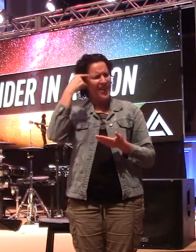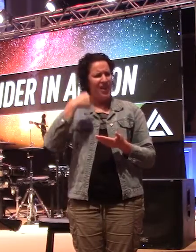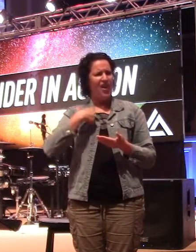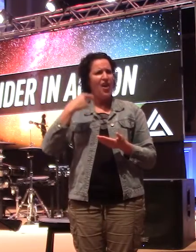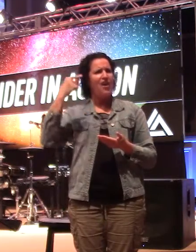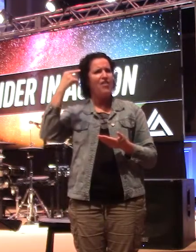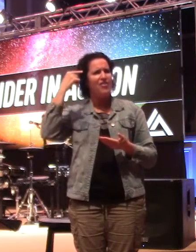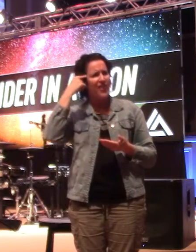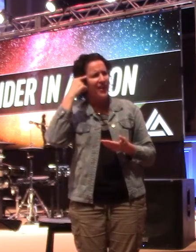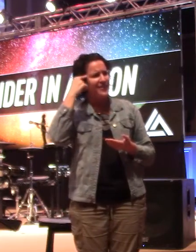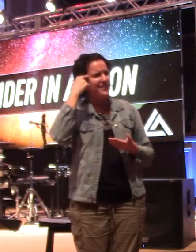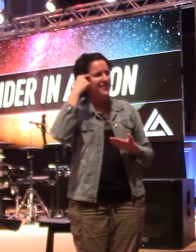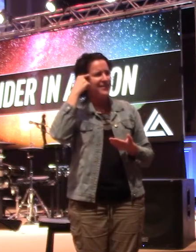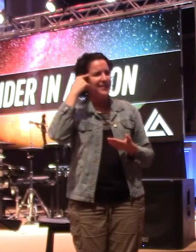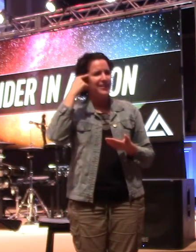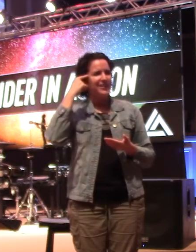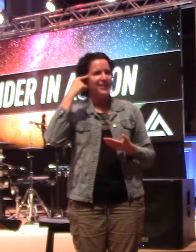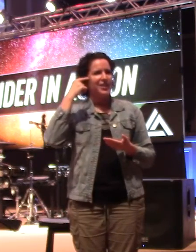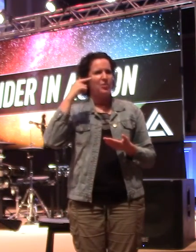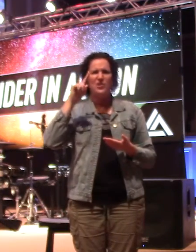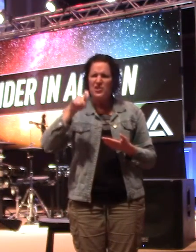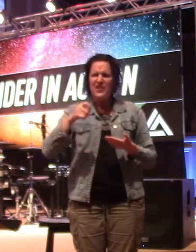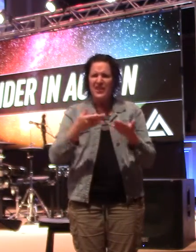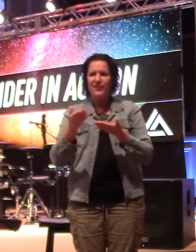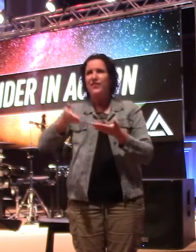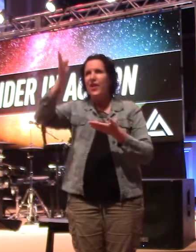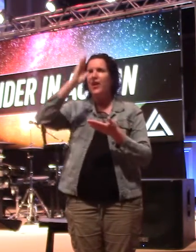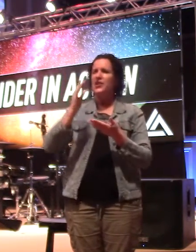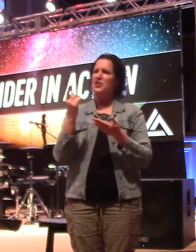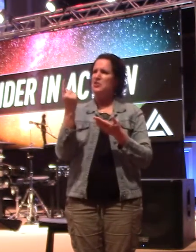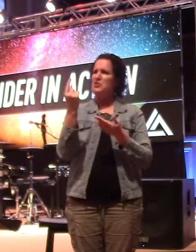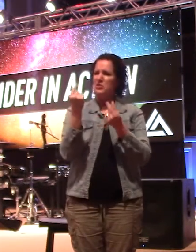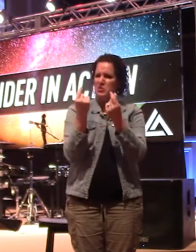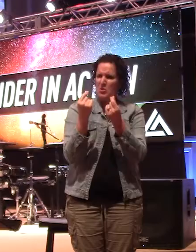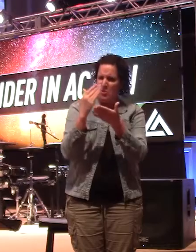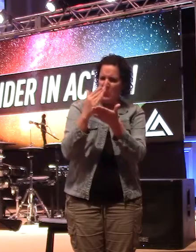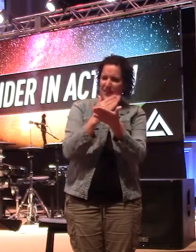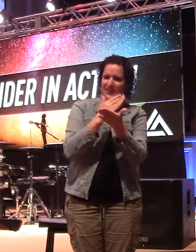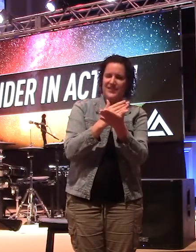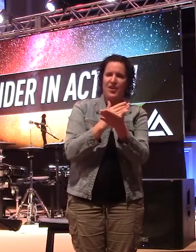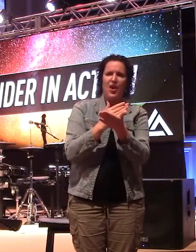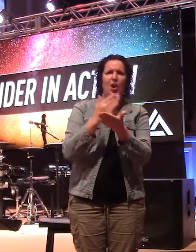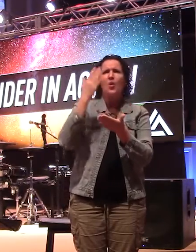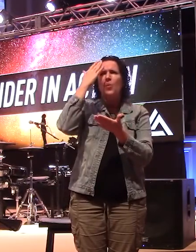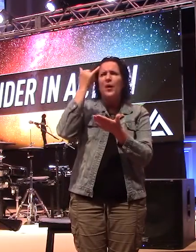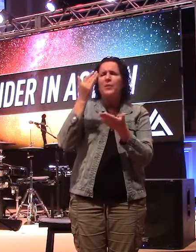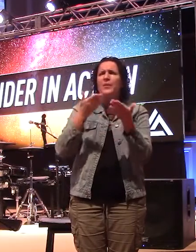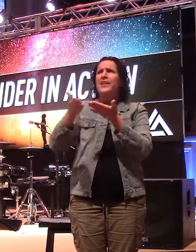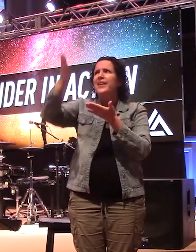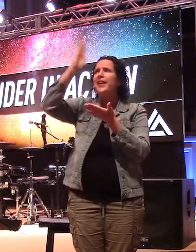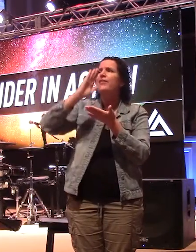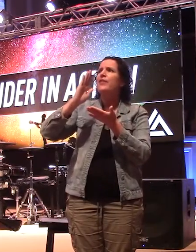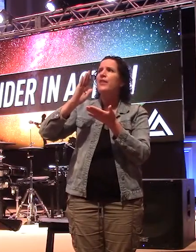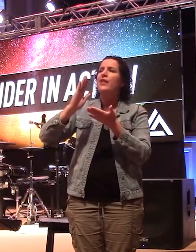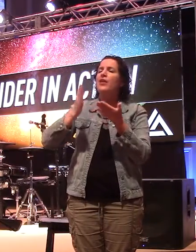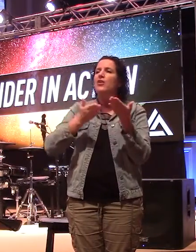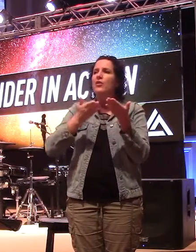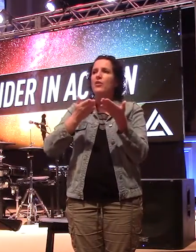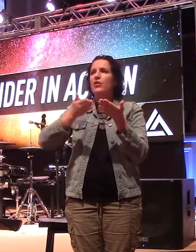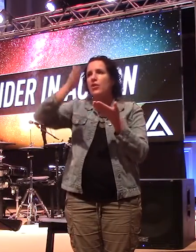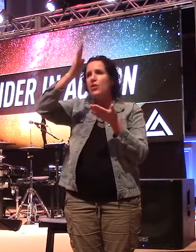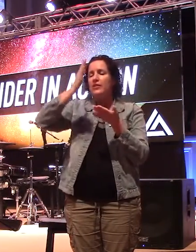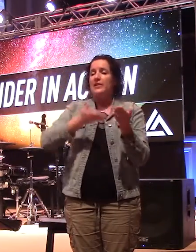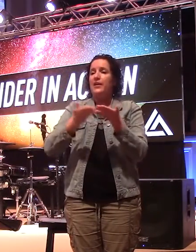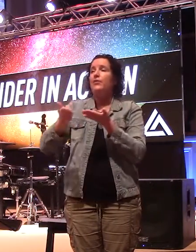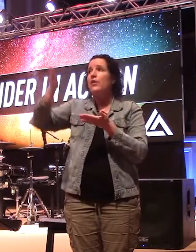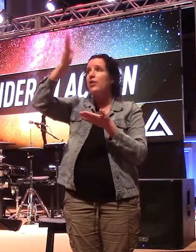of our prayer life is giving God a to-do list. Why would we give the God of the universe our advice given your worship? He